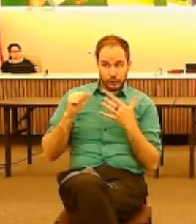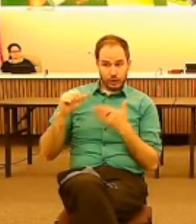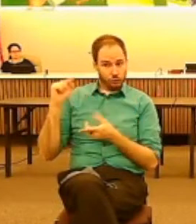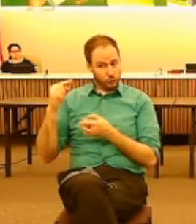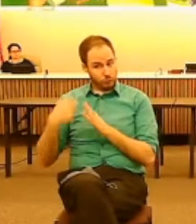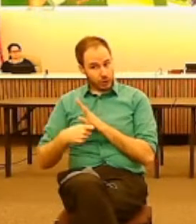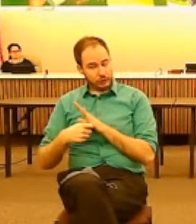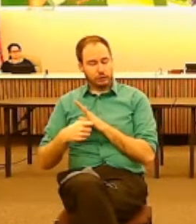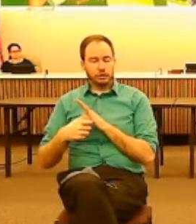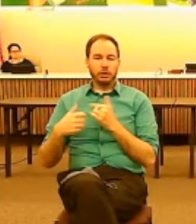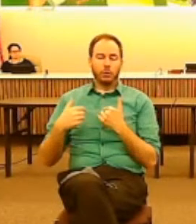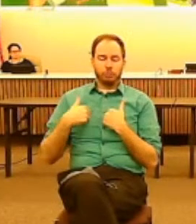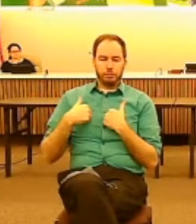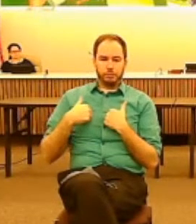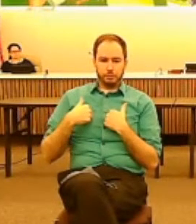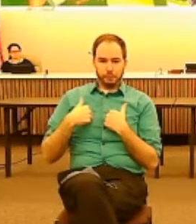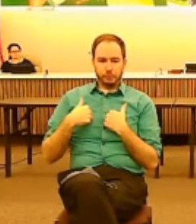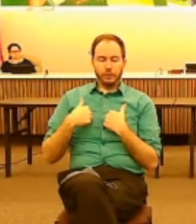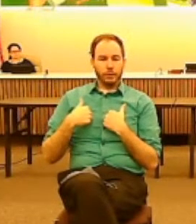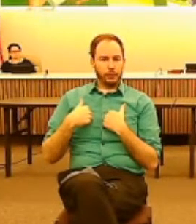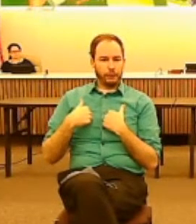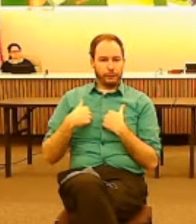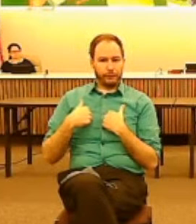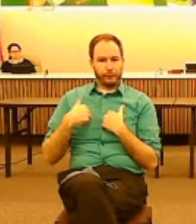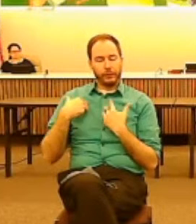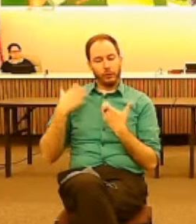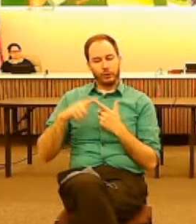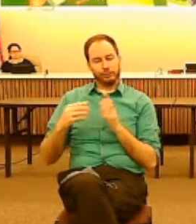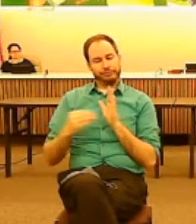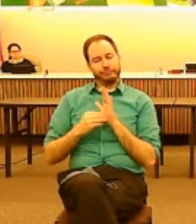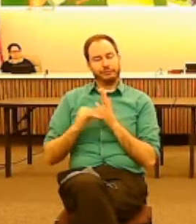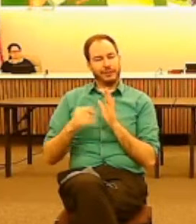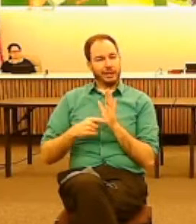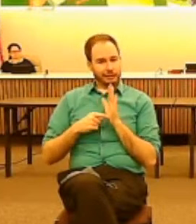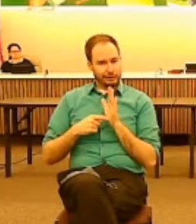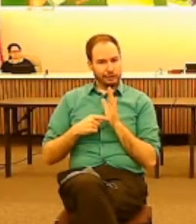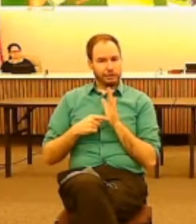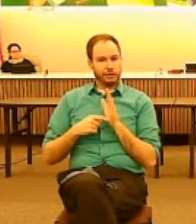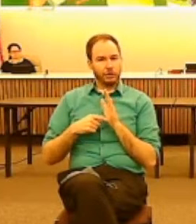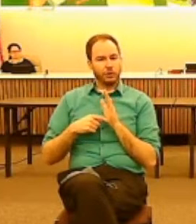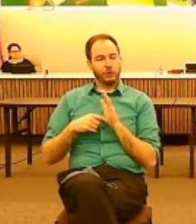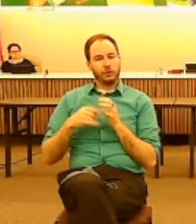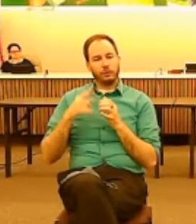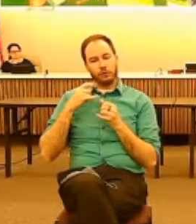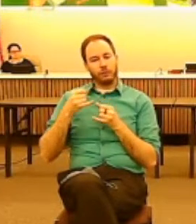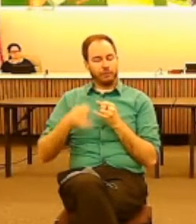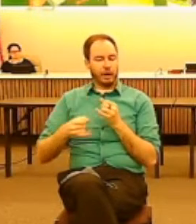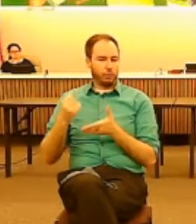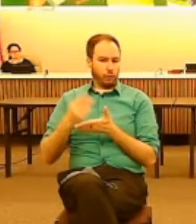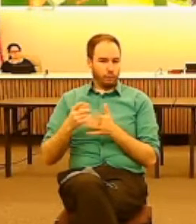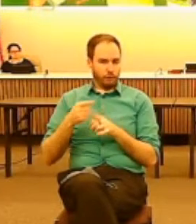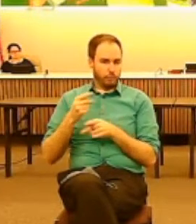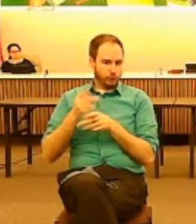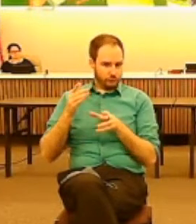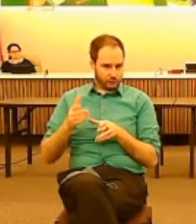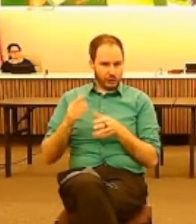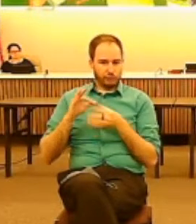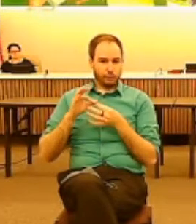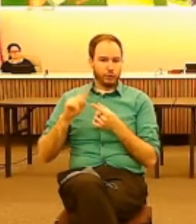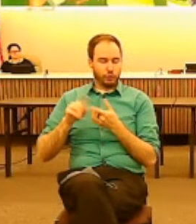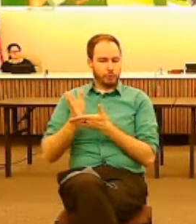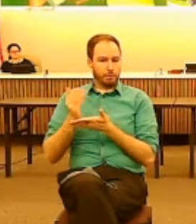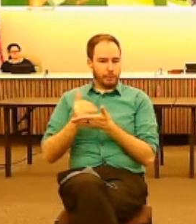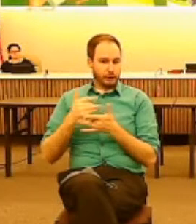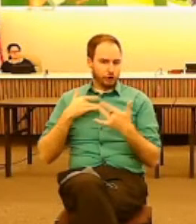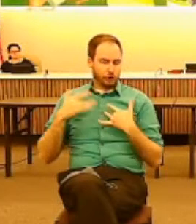I wanted to have the condition in there. That's, you'll see condition 1, final approval by the supervisor relative to